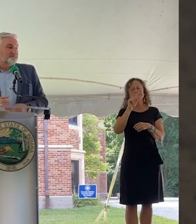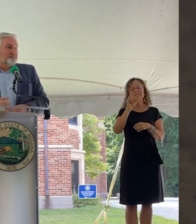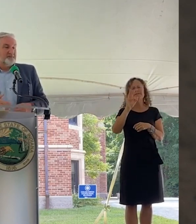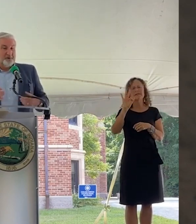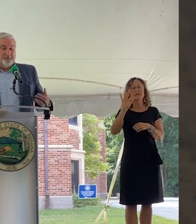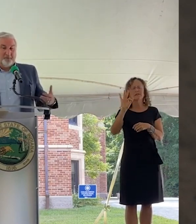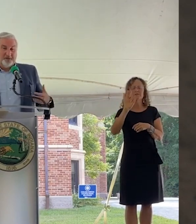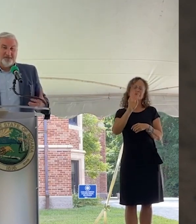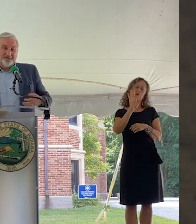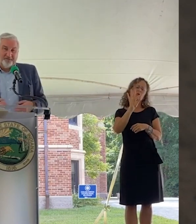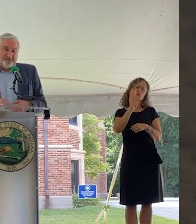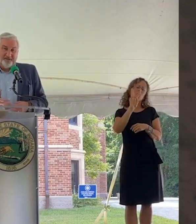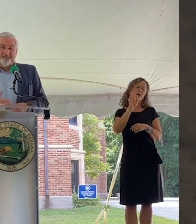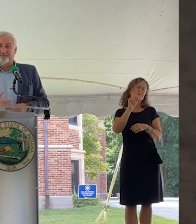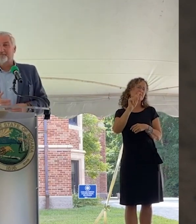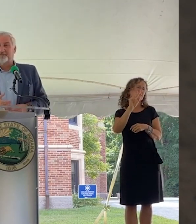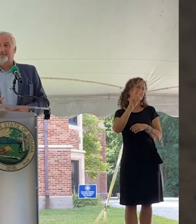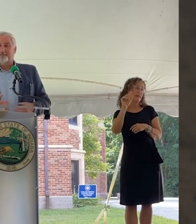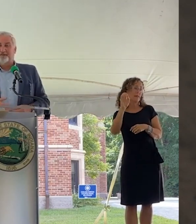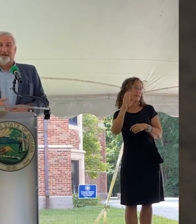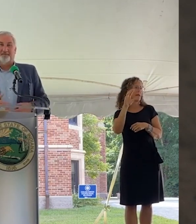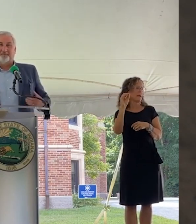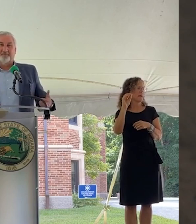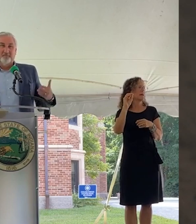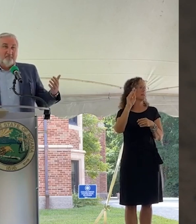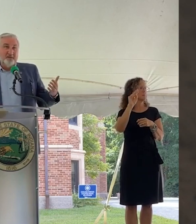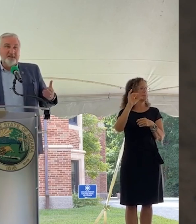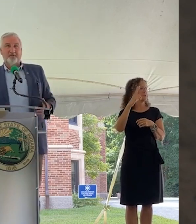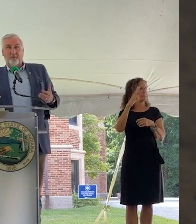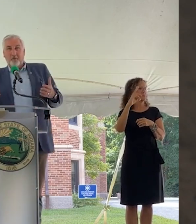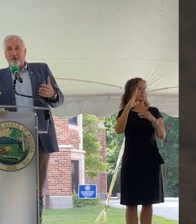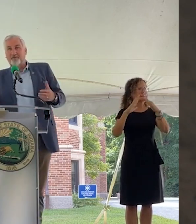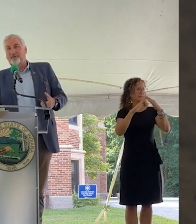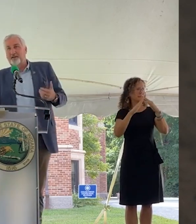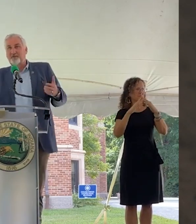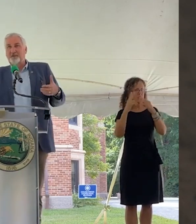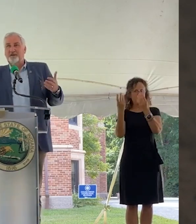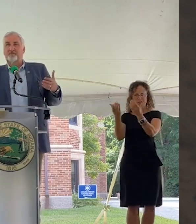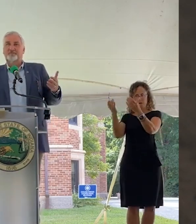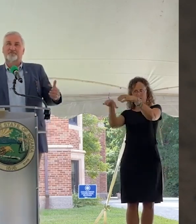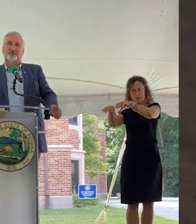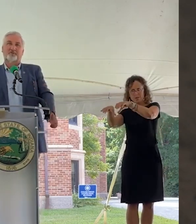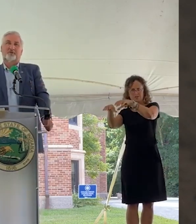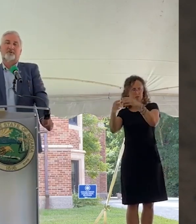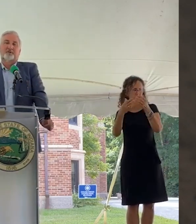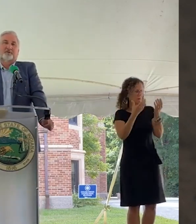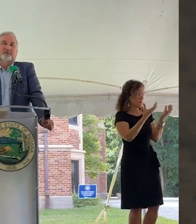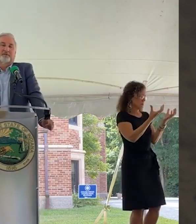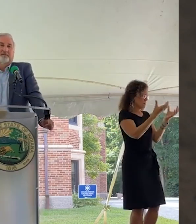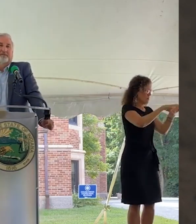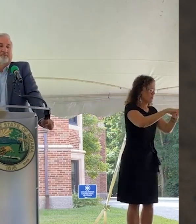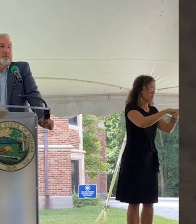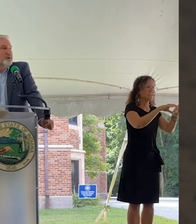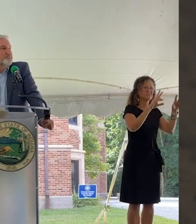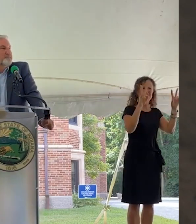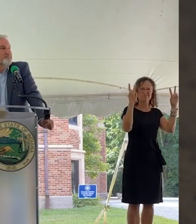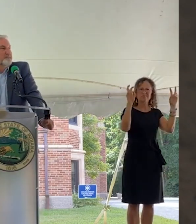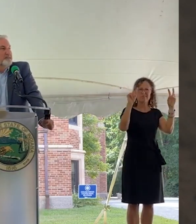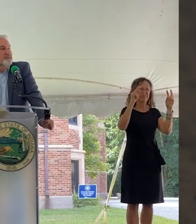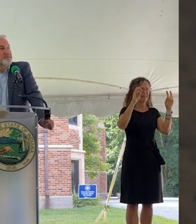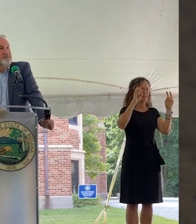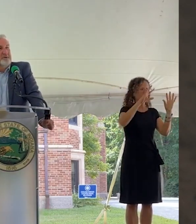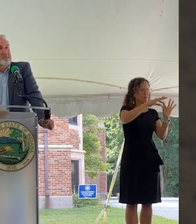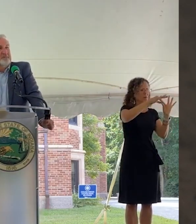one, a co-location theme out of many, one, and you become stronger for